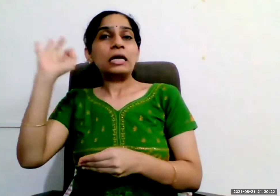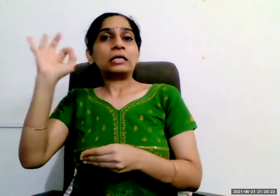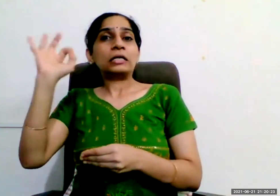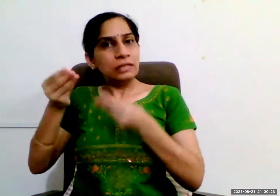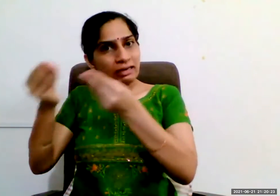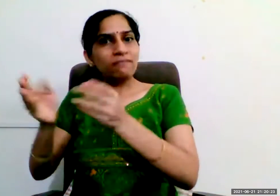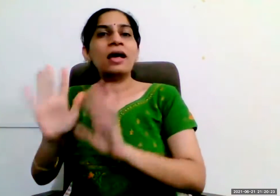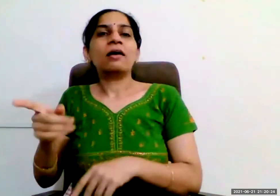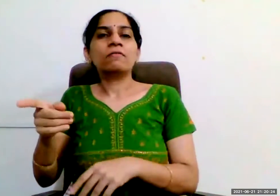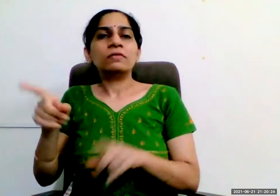being.